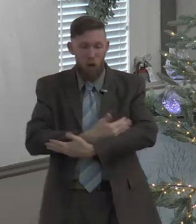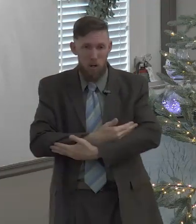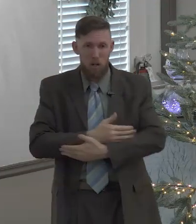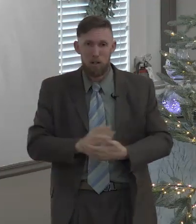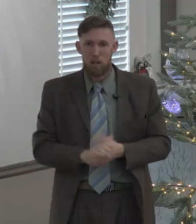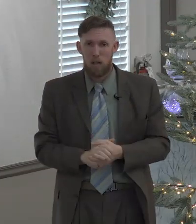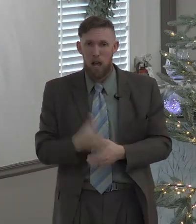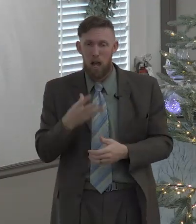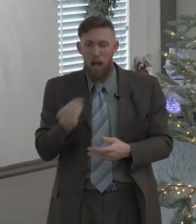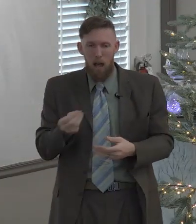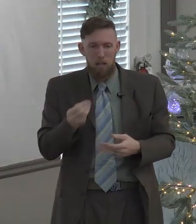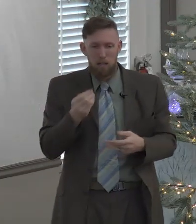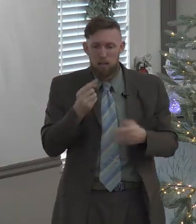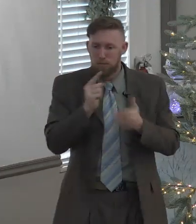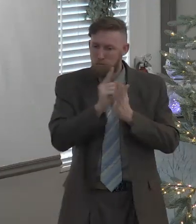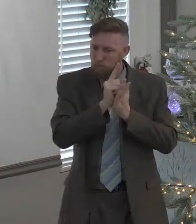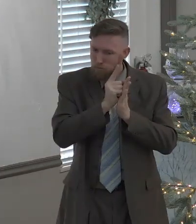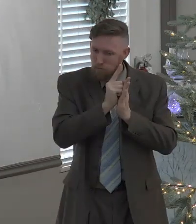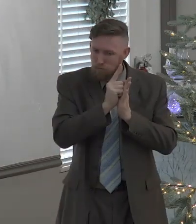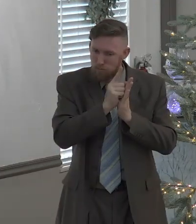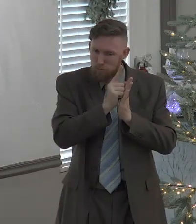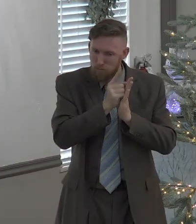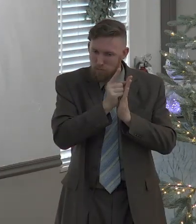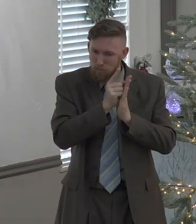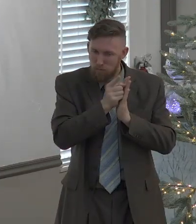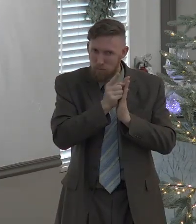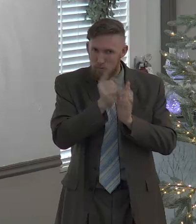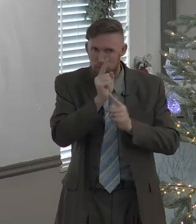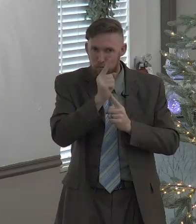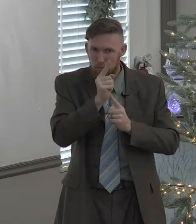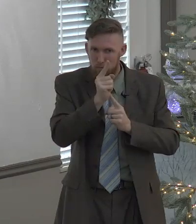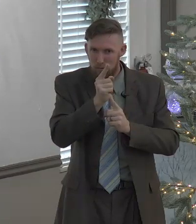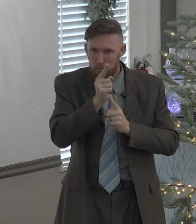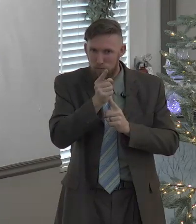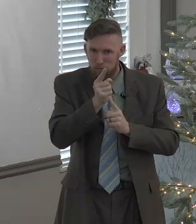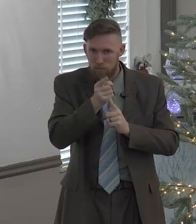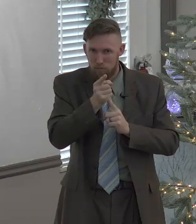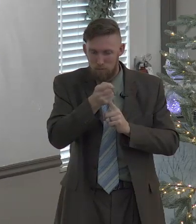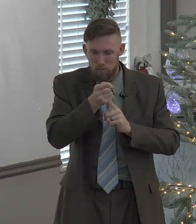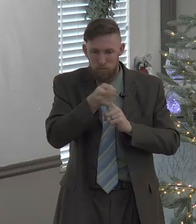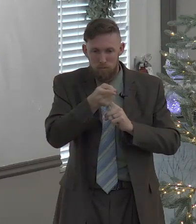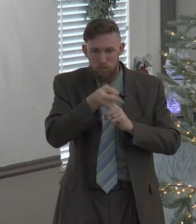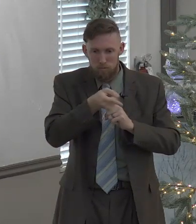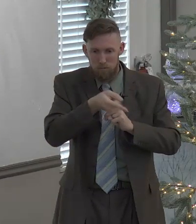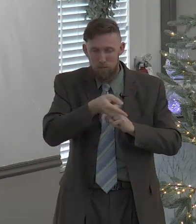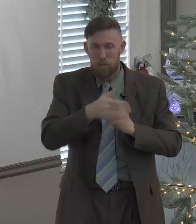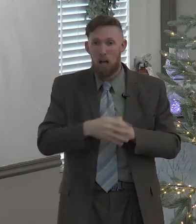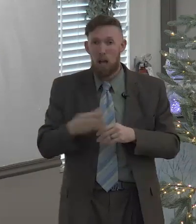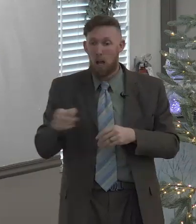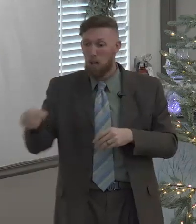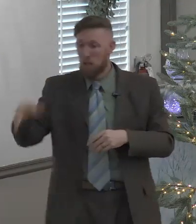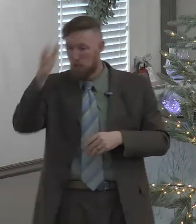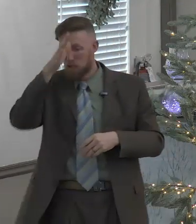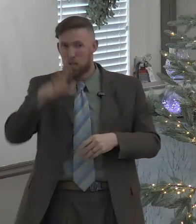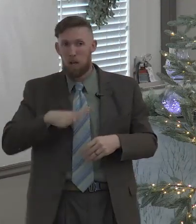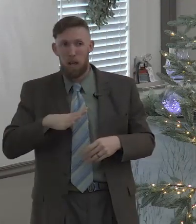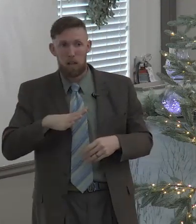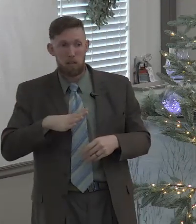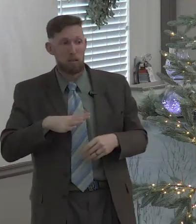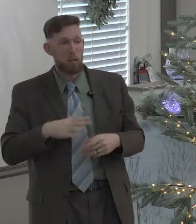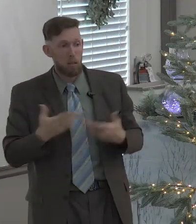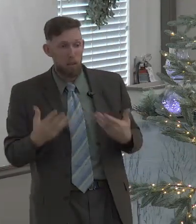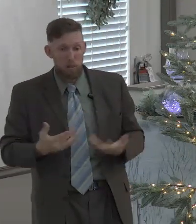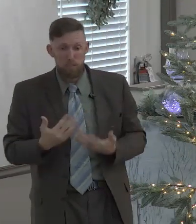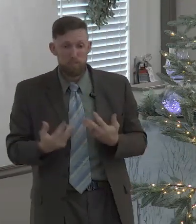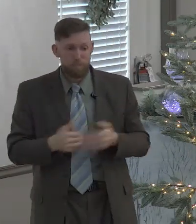And Jesus stops, and he comforts this woman, and he talks to this woman, and minutes are passing by, and